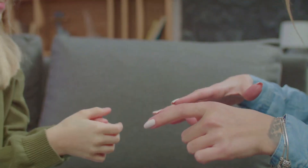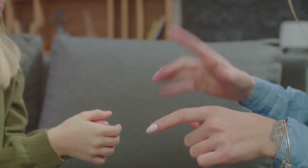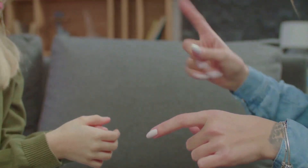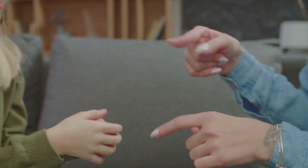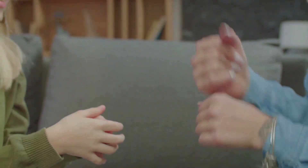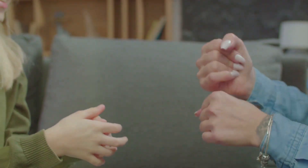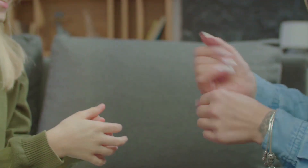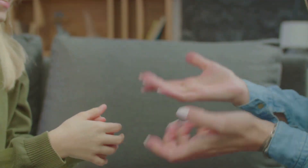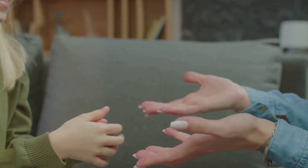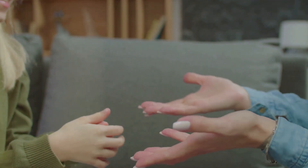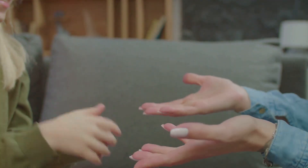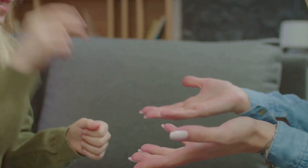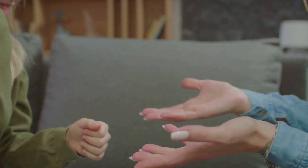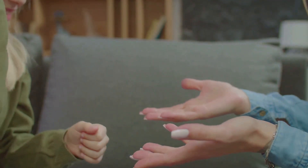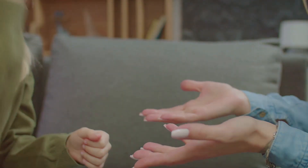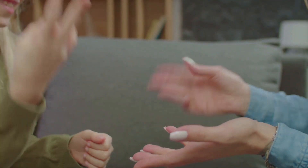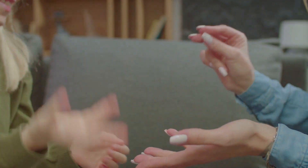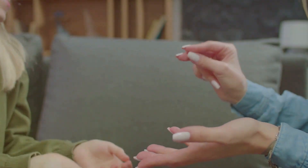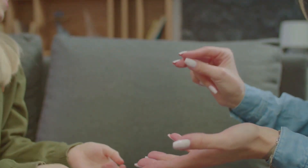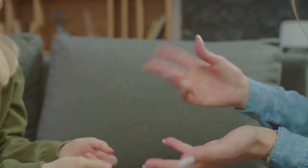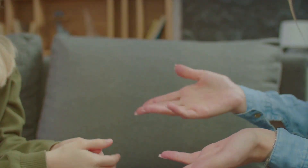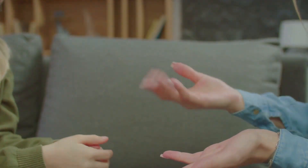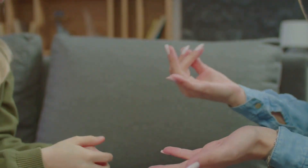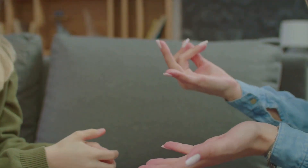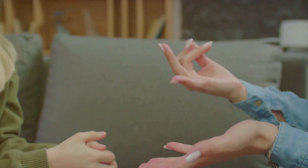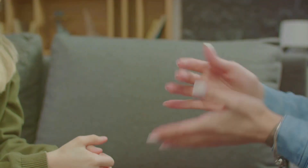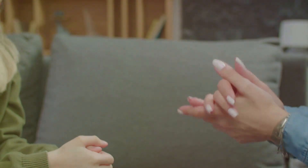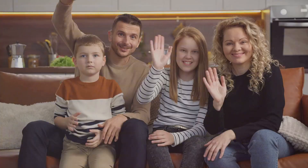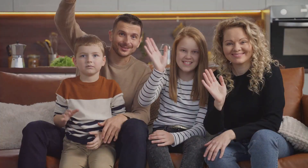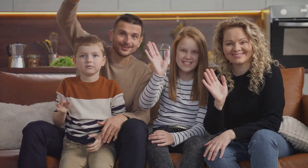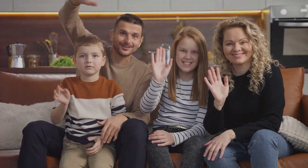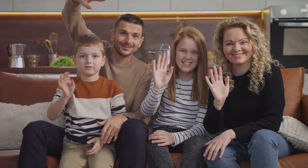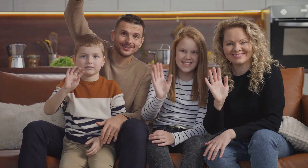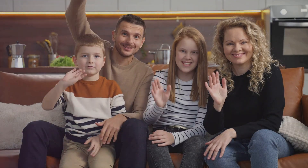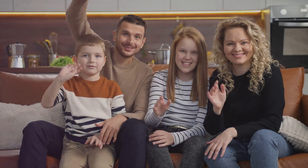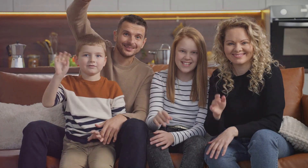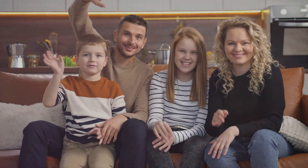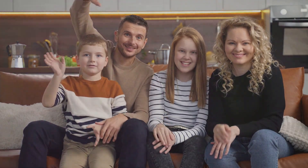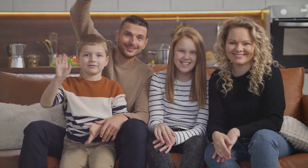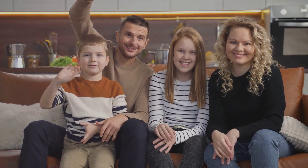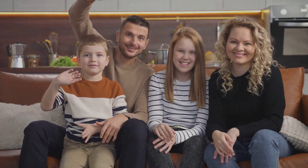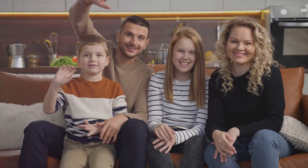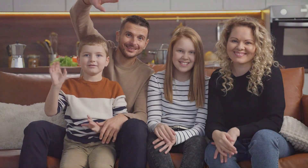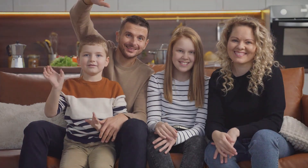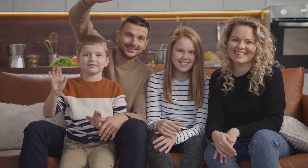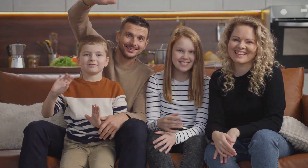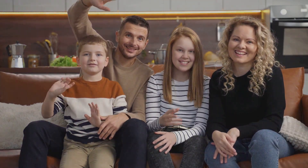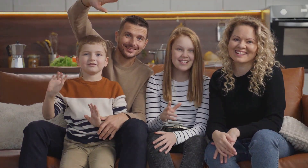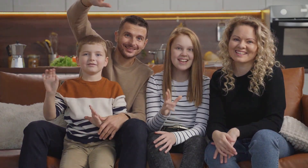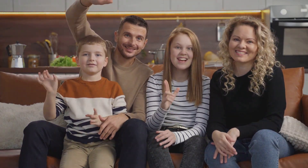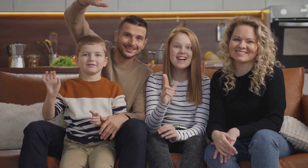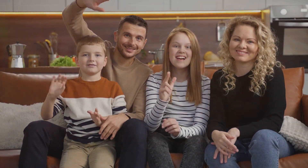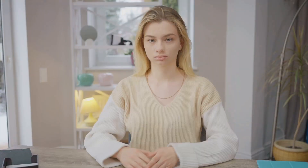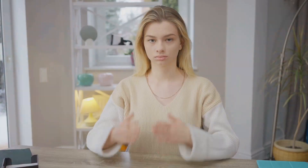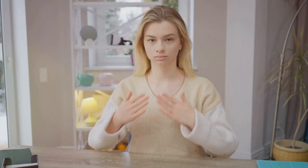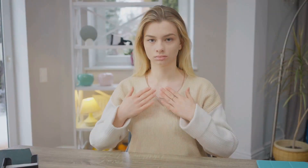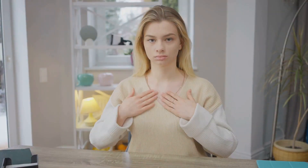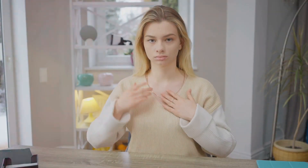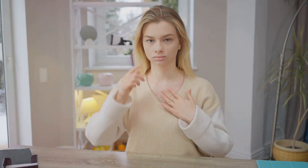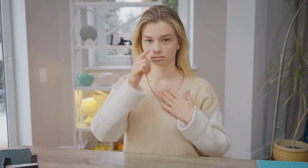not to influence it with their own thoughts or opinions. Picture a family member interpreting for a loved one. It's tough for